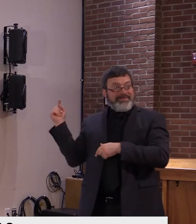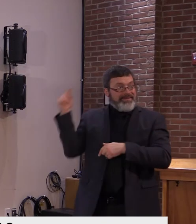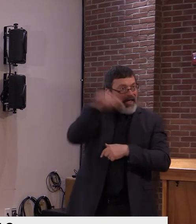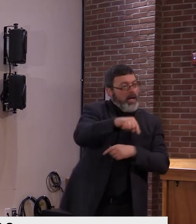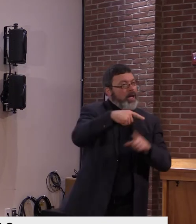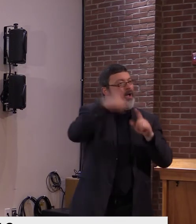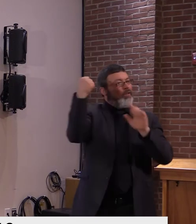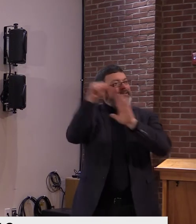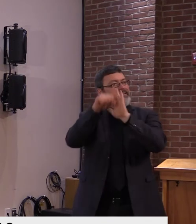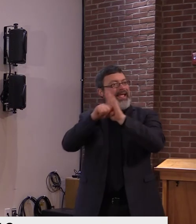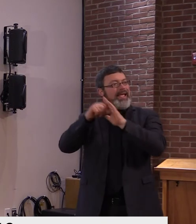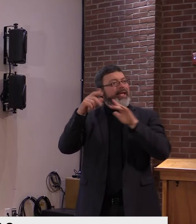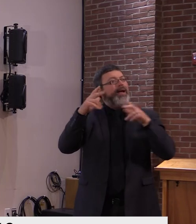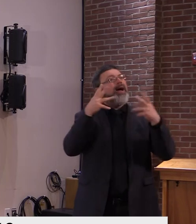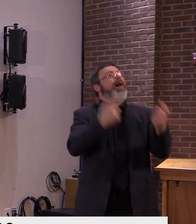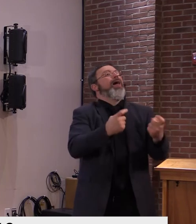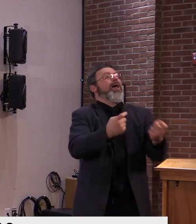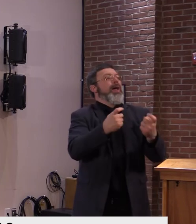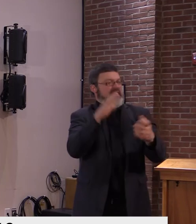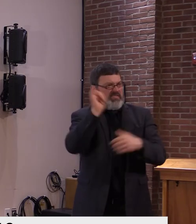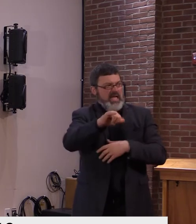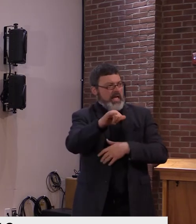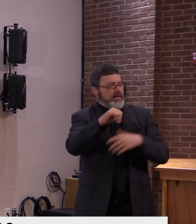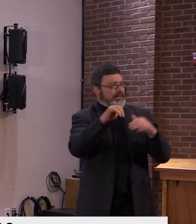have left the state to come back.